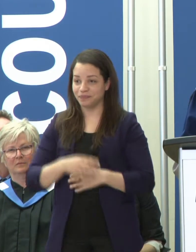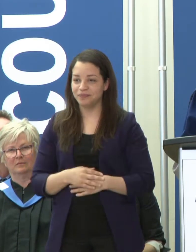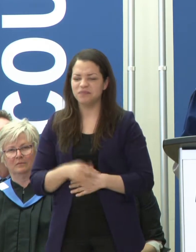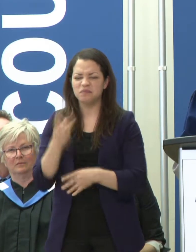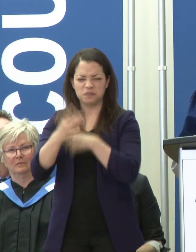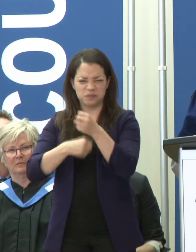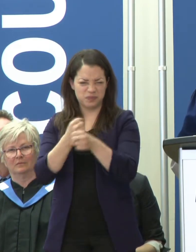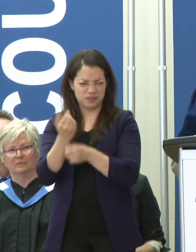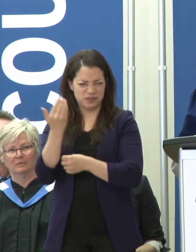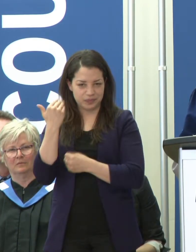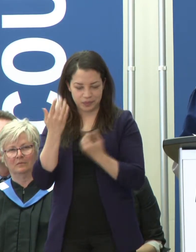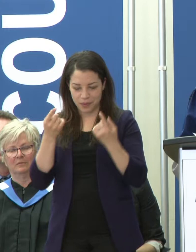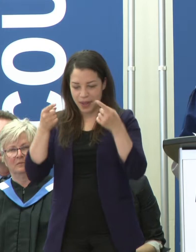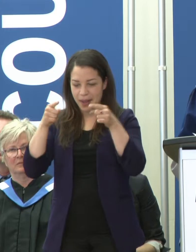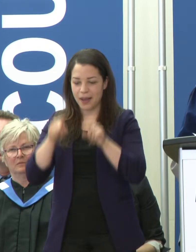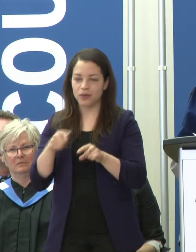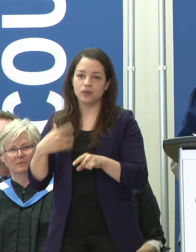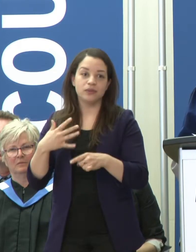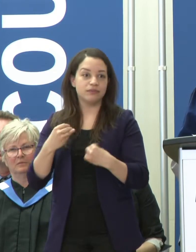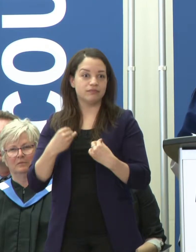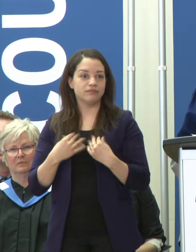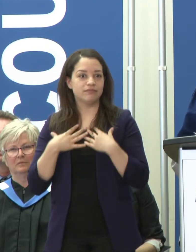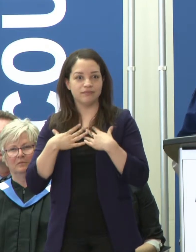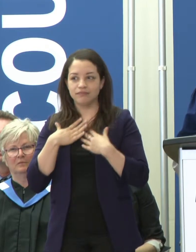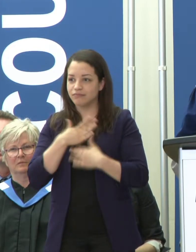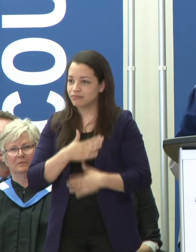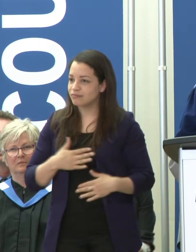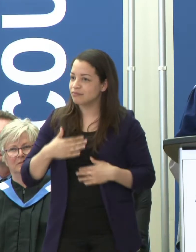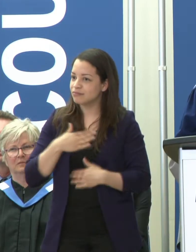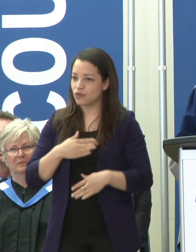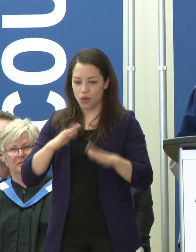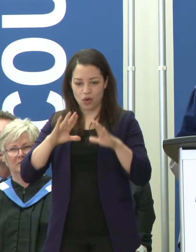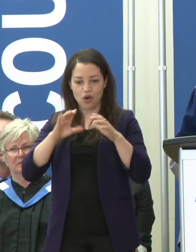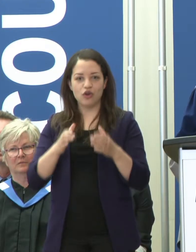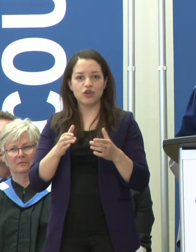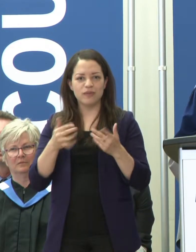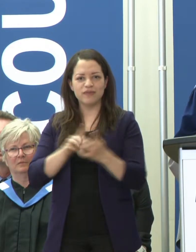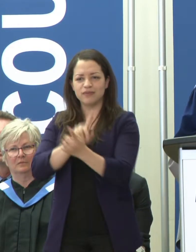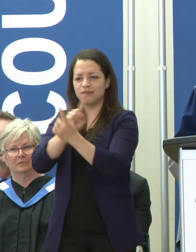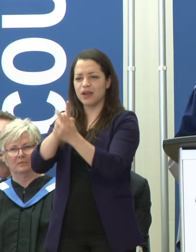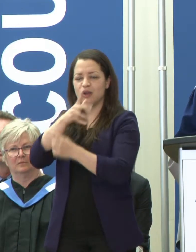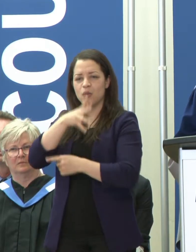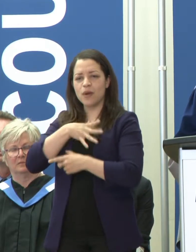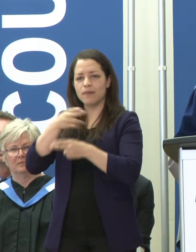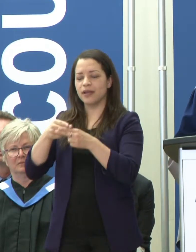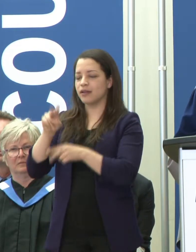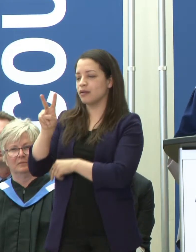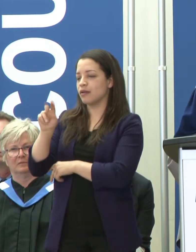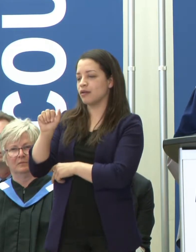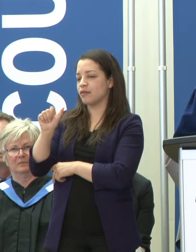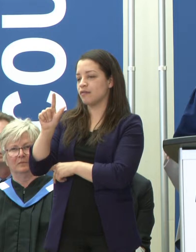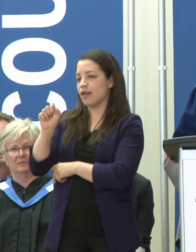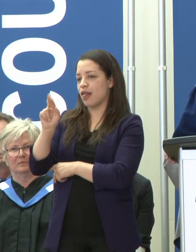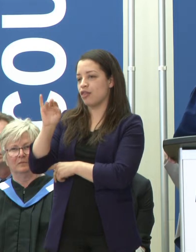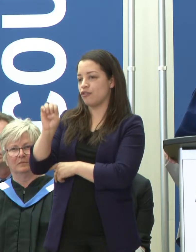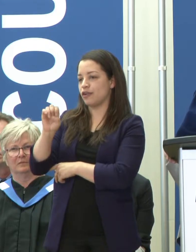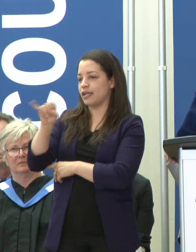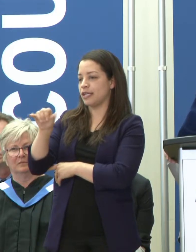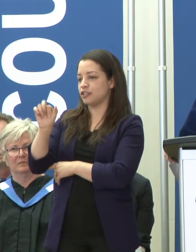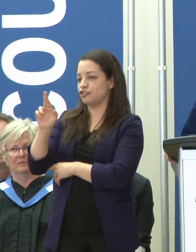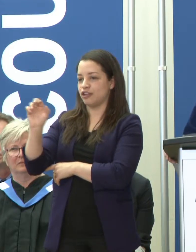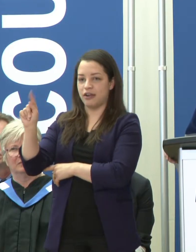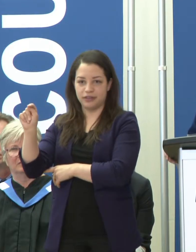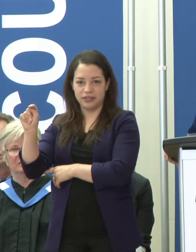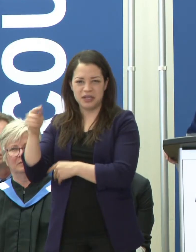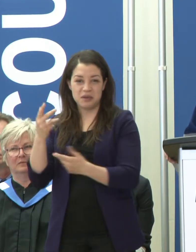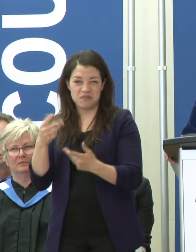ago when I had the pleasure of being part of a group to meet a woman by the name of Valerie Jarrett. Now, some of you may not have